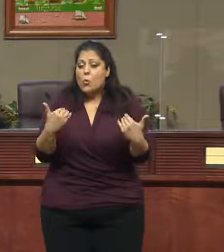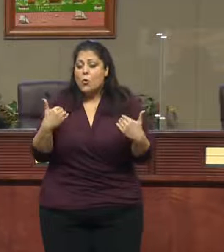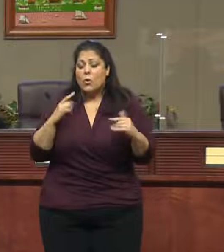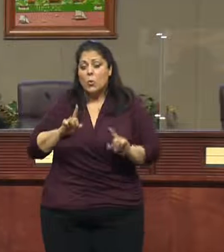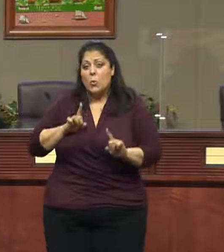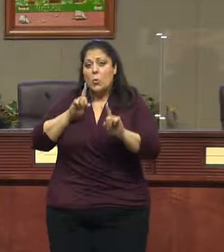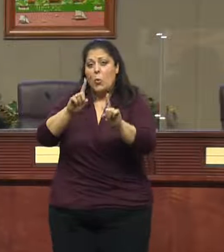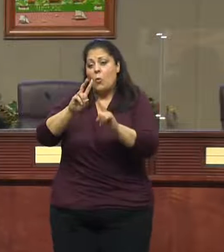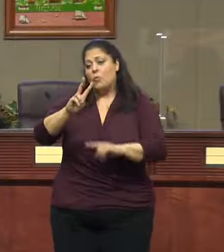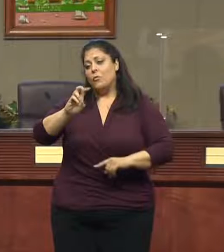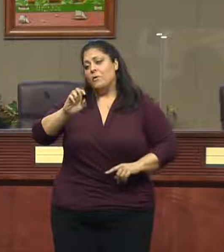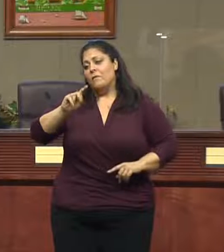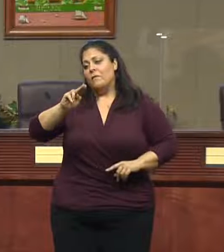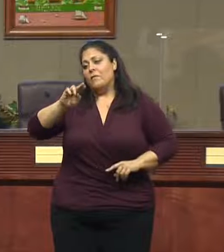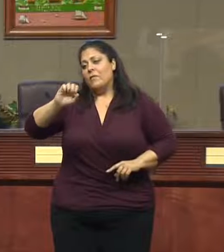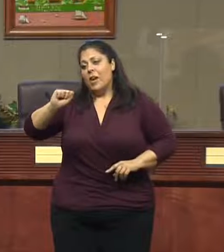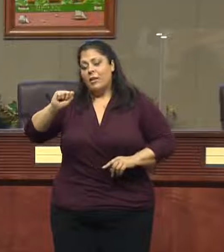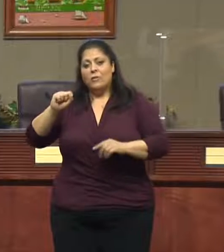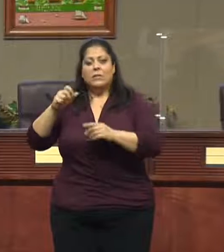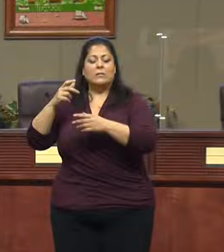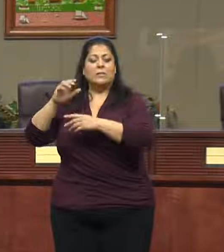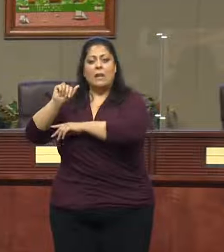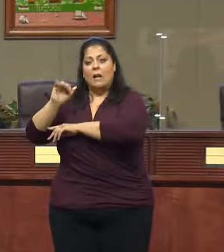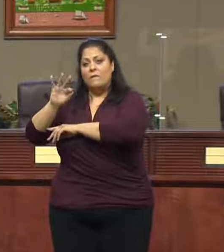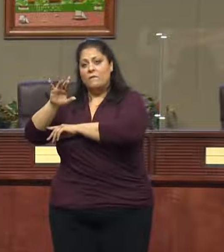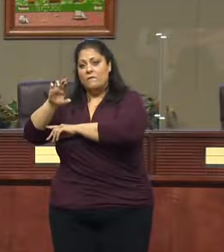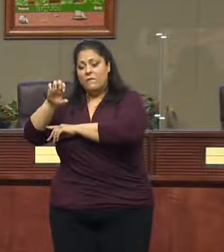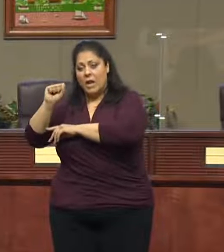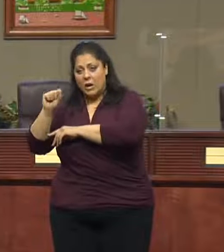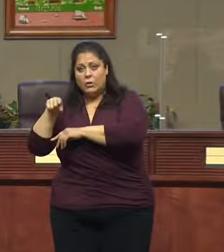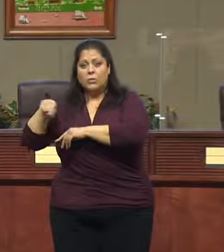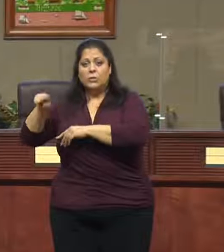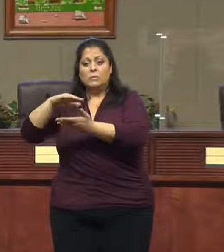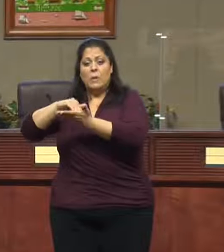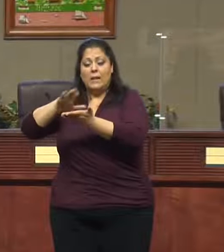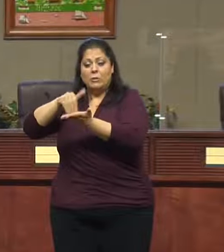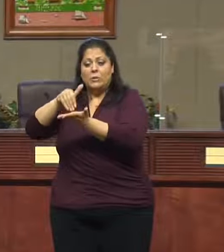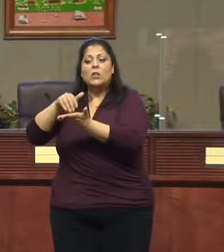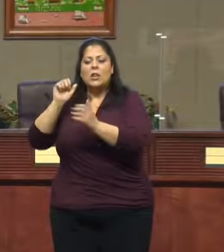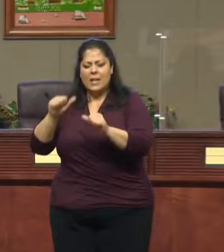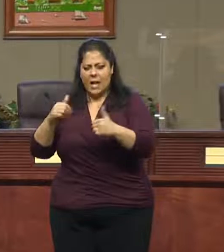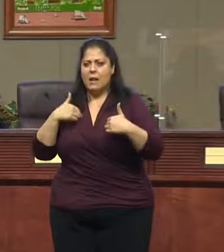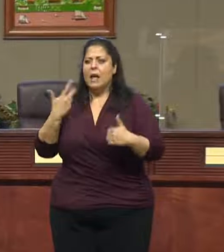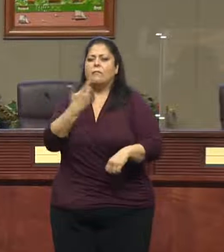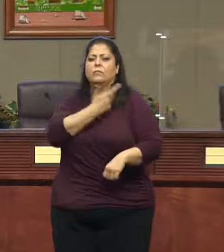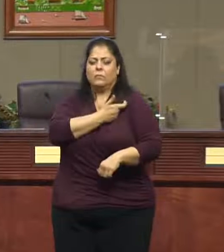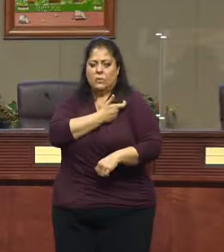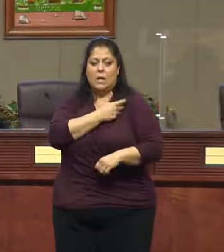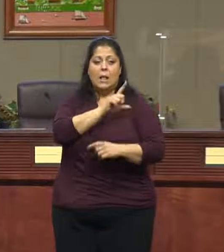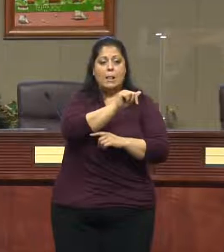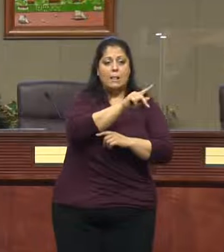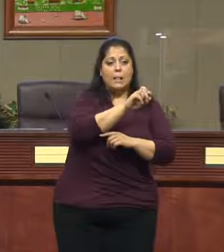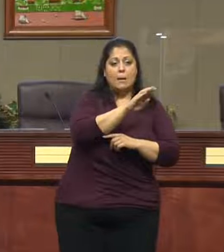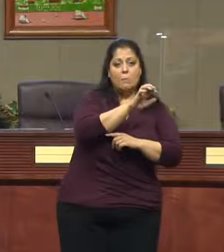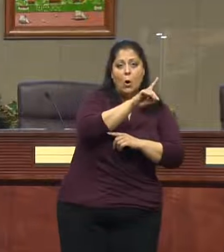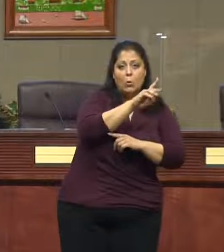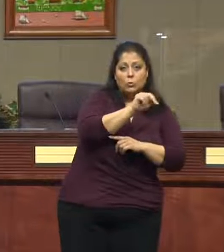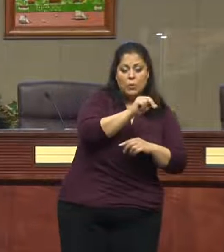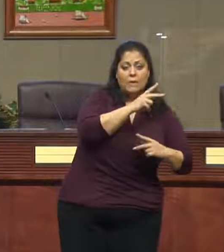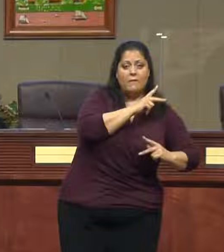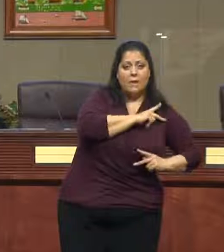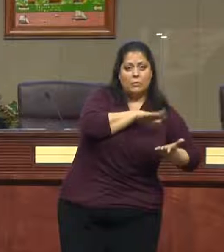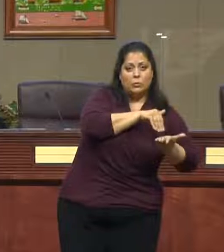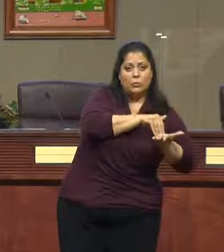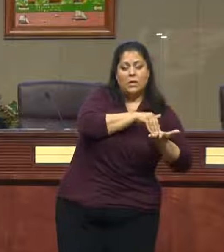Veterans Affairs medical centers can receive COVID-19 vaccines at both the Lake Baldwin VA Medical Center and the Orlando VA